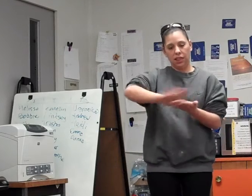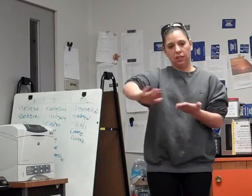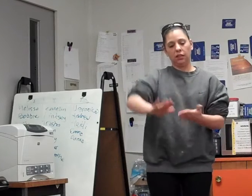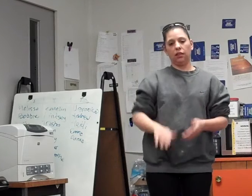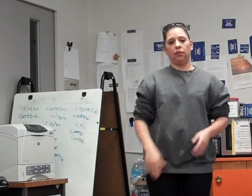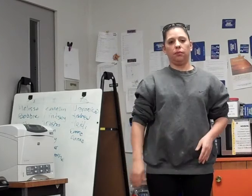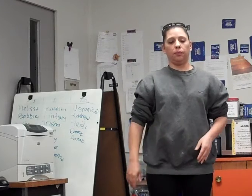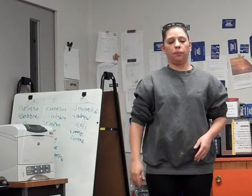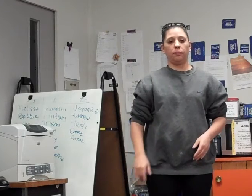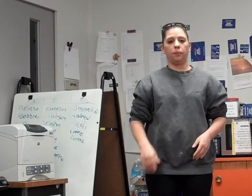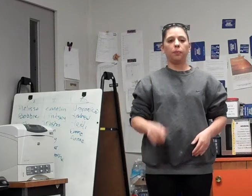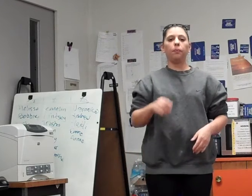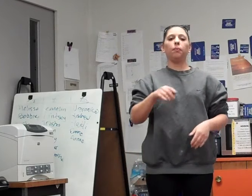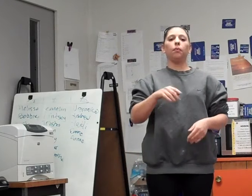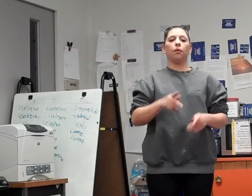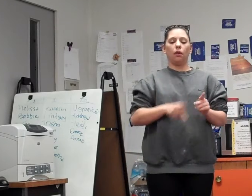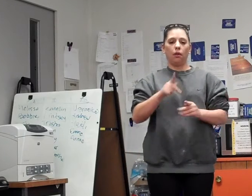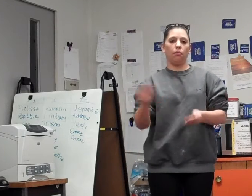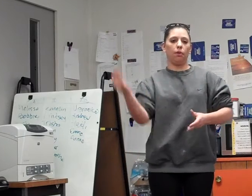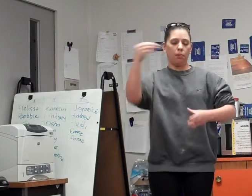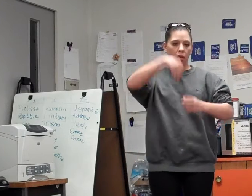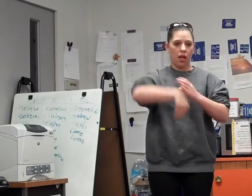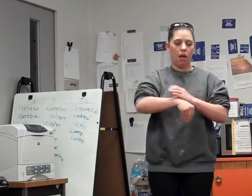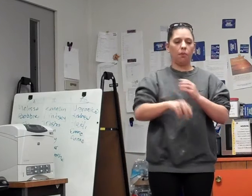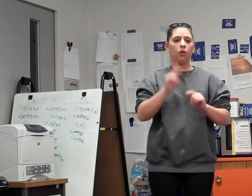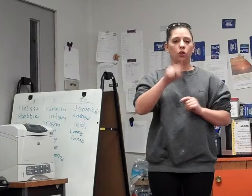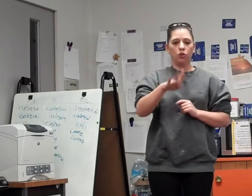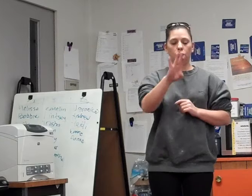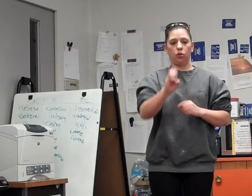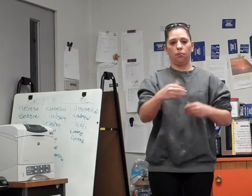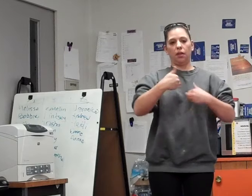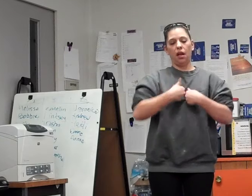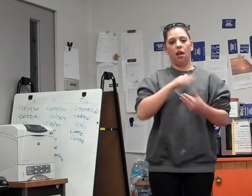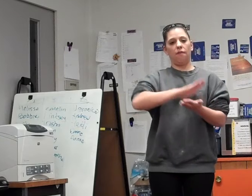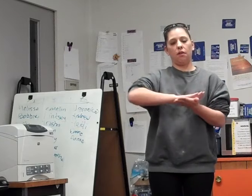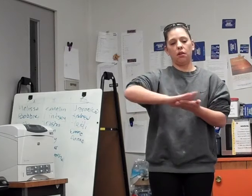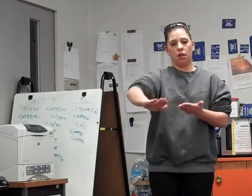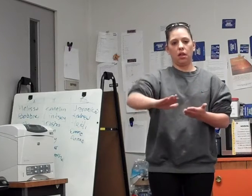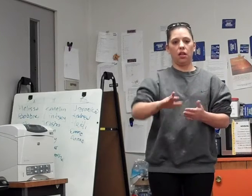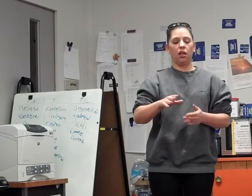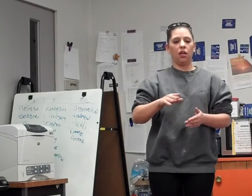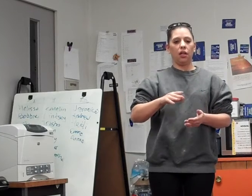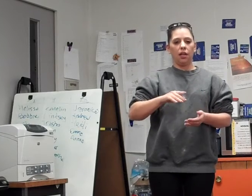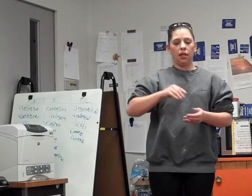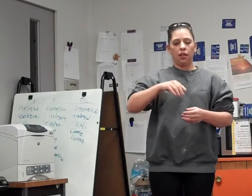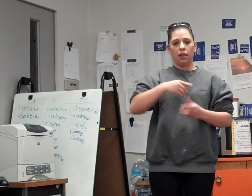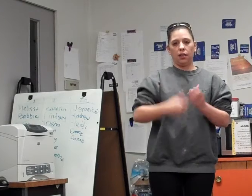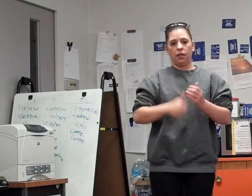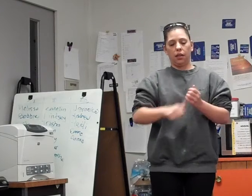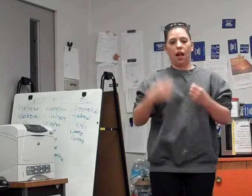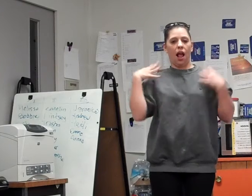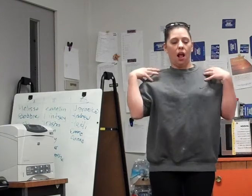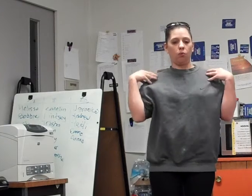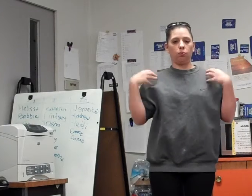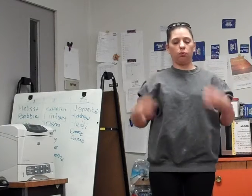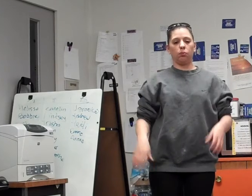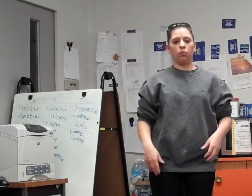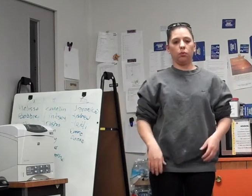So the people that come in should be having a clear liquid return is the question that we ask them. When did you finish drinking